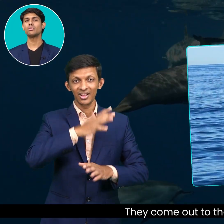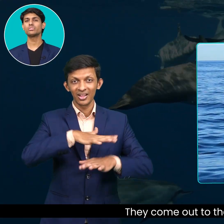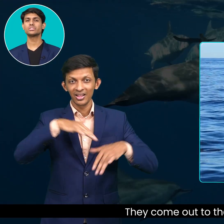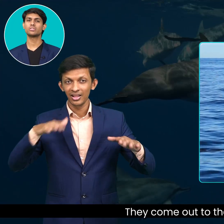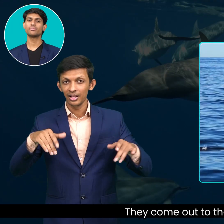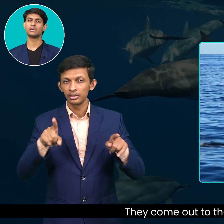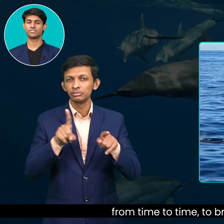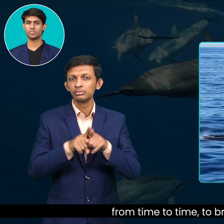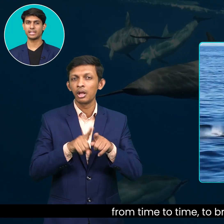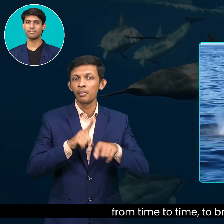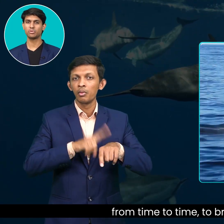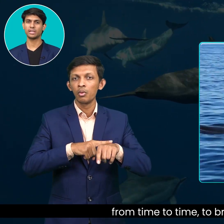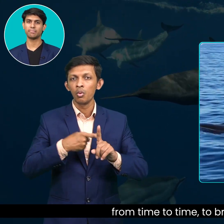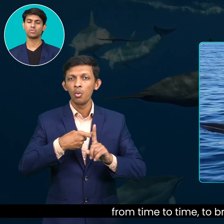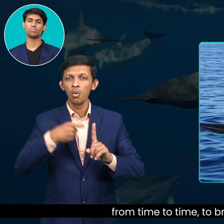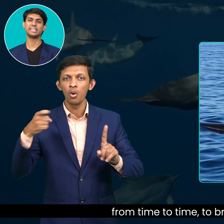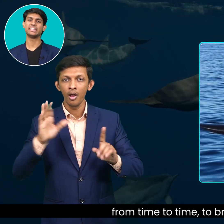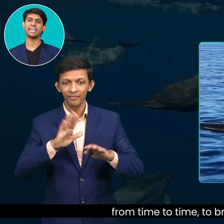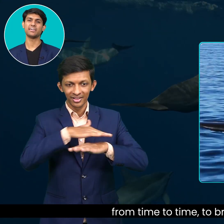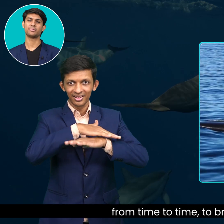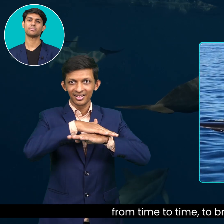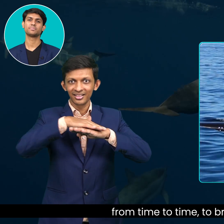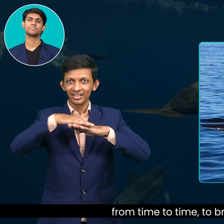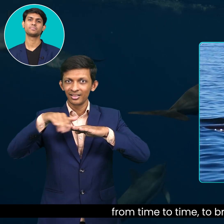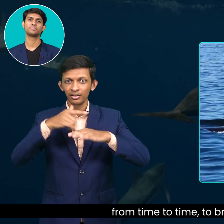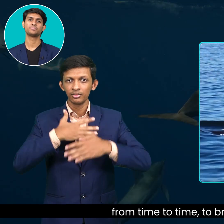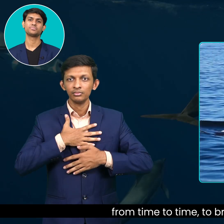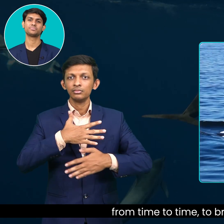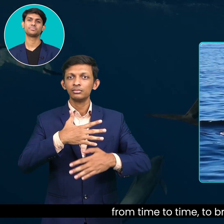They come out to the surface from time to time to breathe in air.